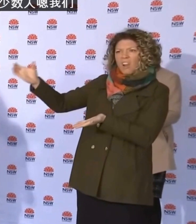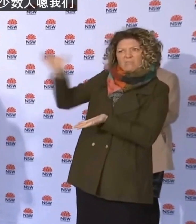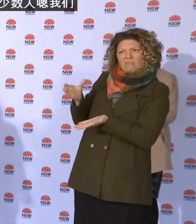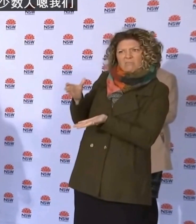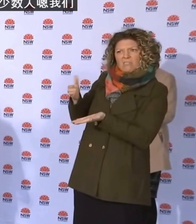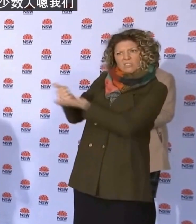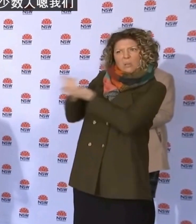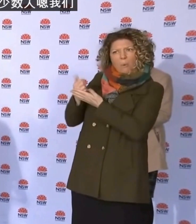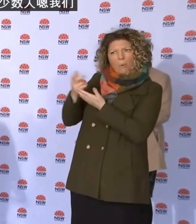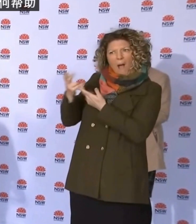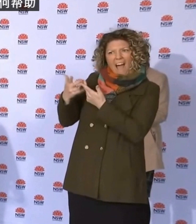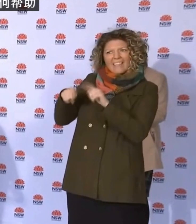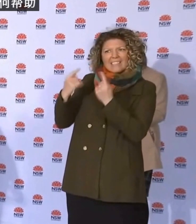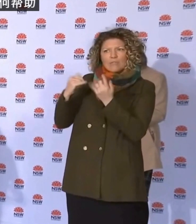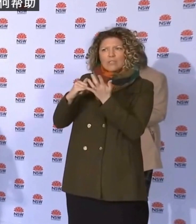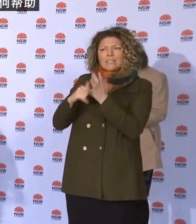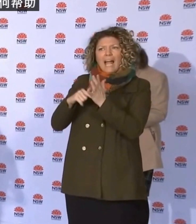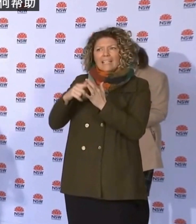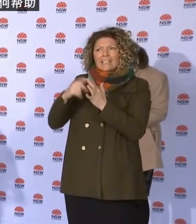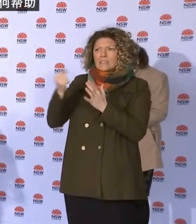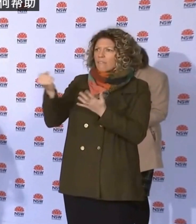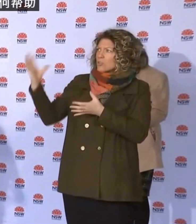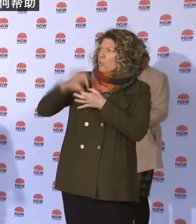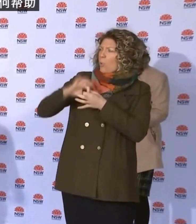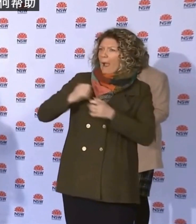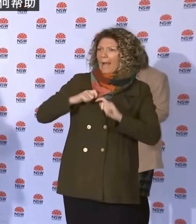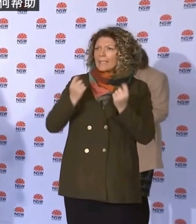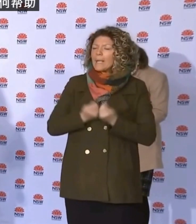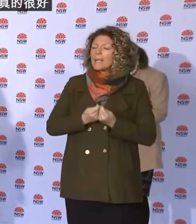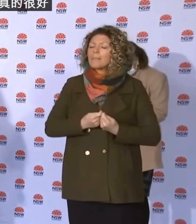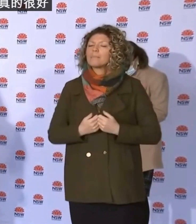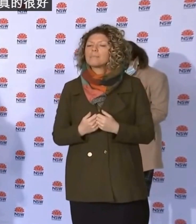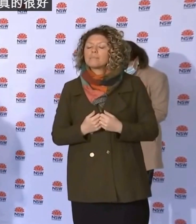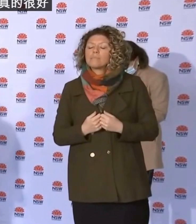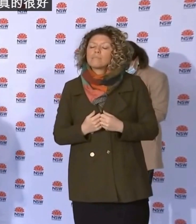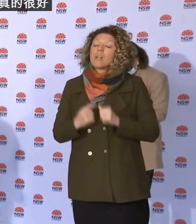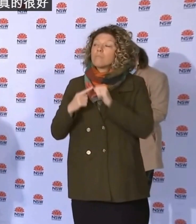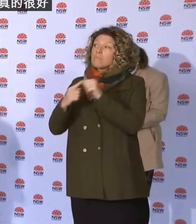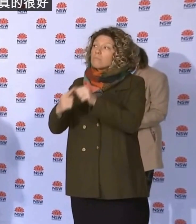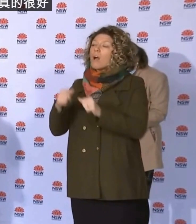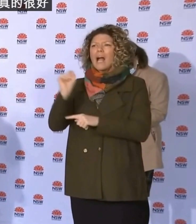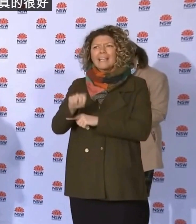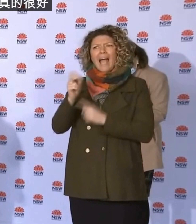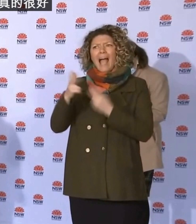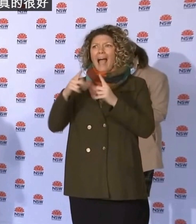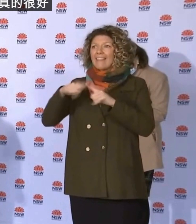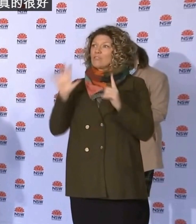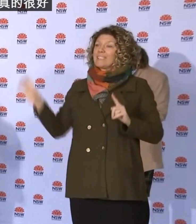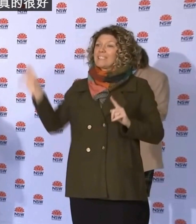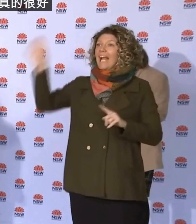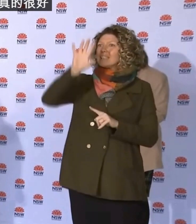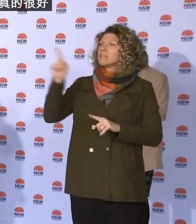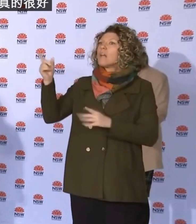other states, any assistance we took gratefully when it was offered, just because we want to do everything we